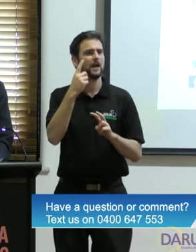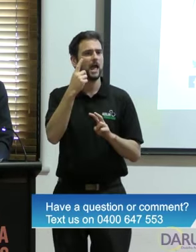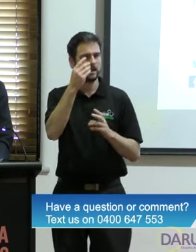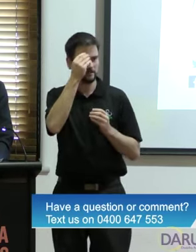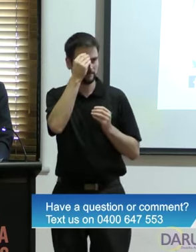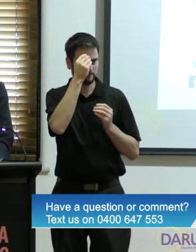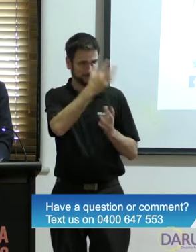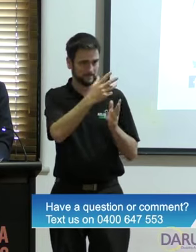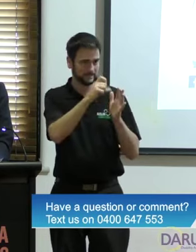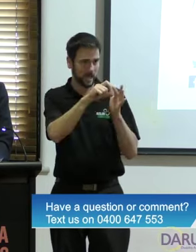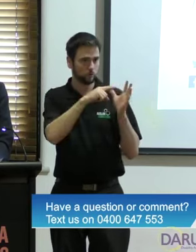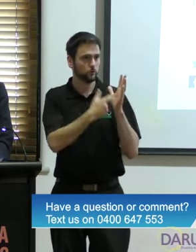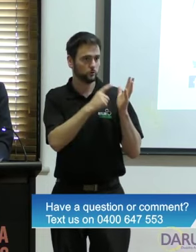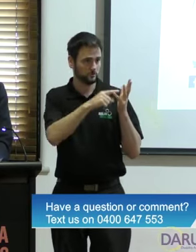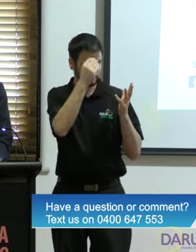with a response.